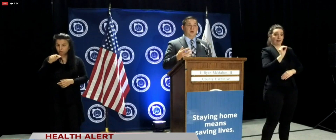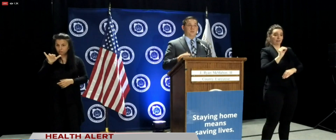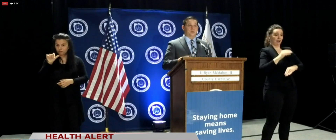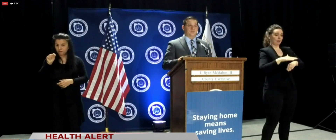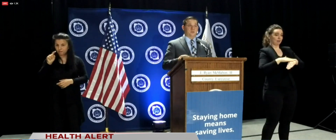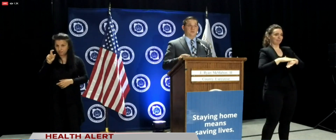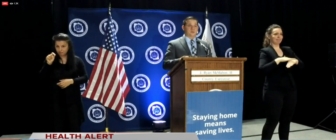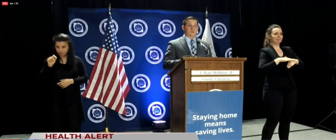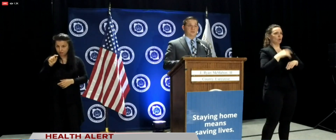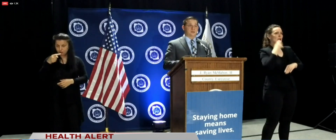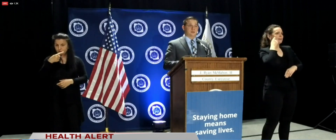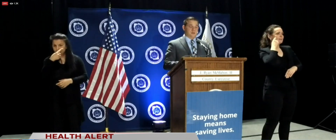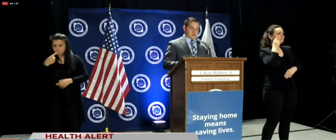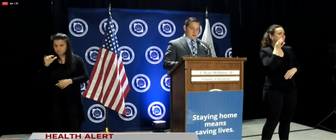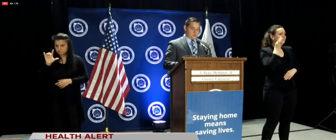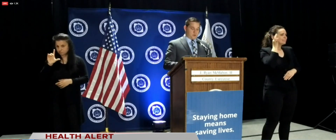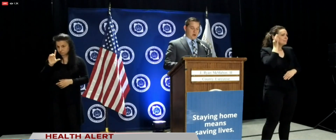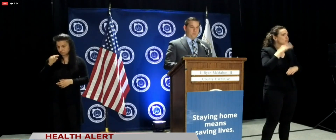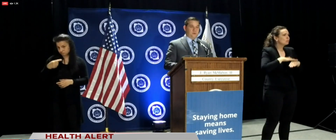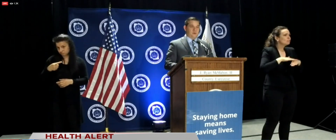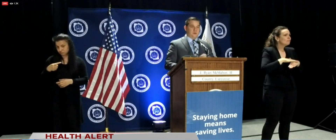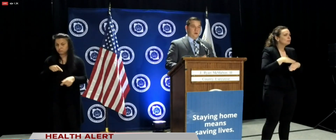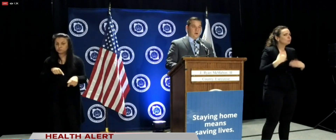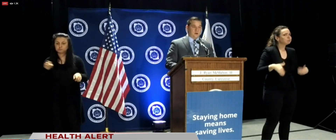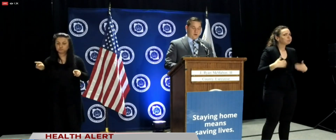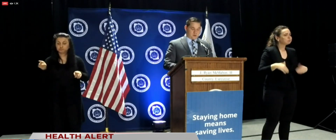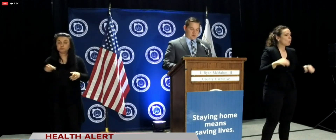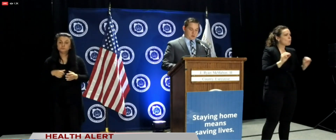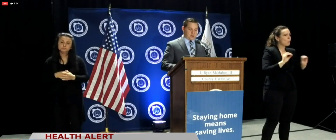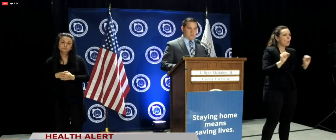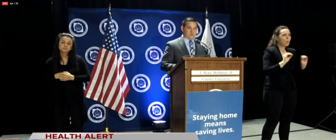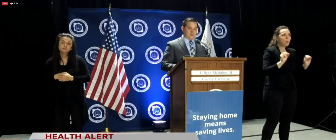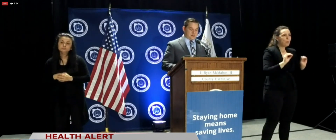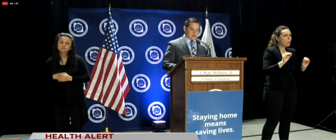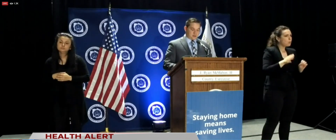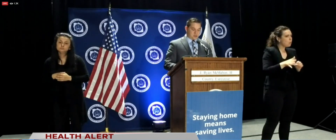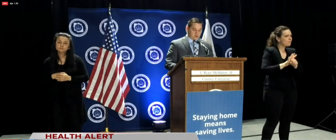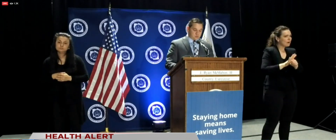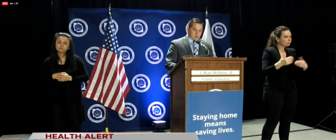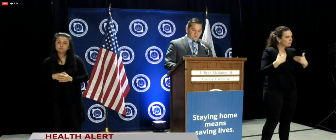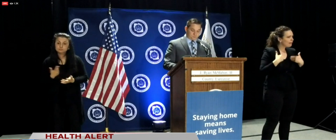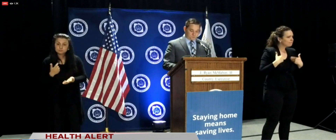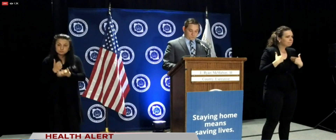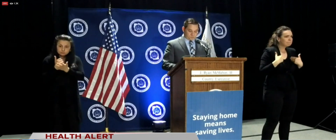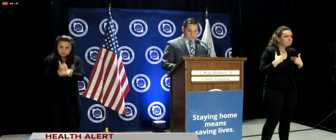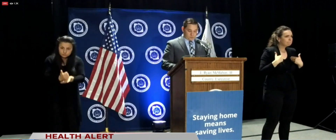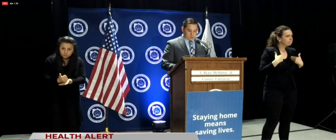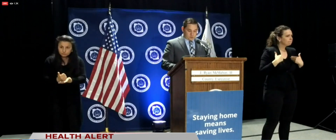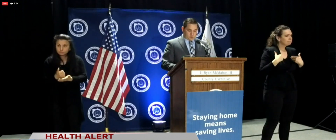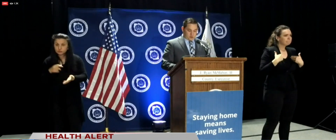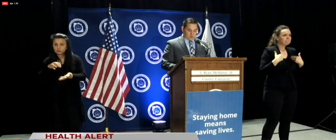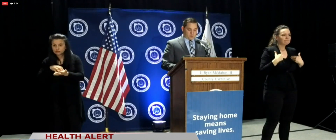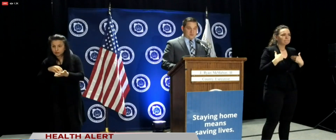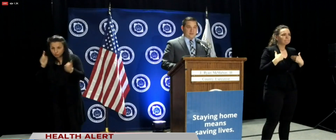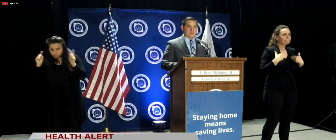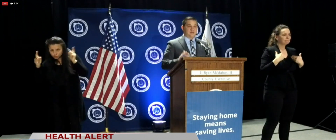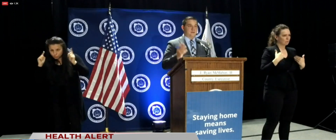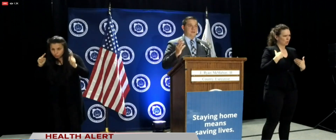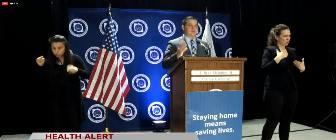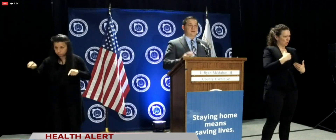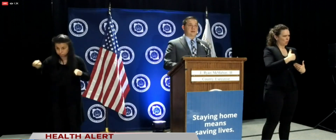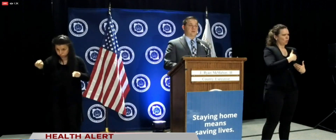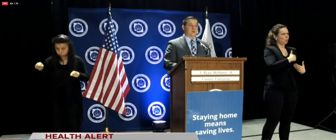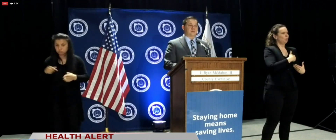health department if they believe someone is sick. We're helping our neighbors at the Onondaga Nation as well. What does that tell